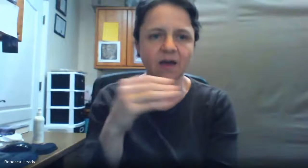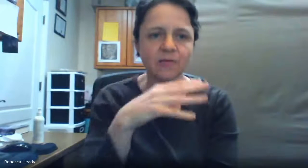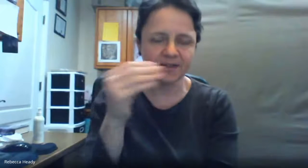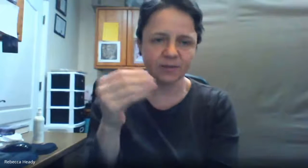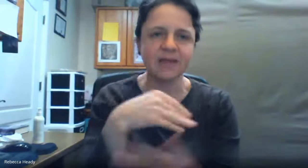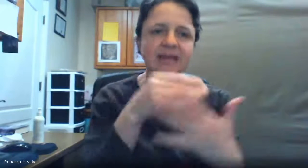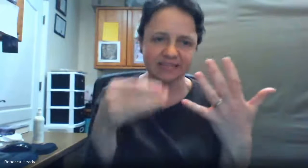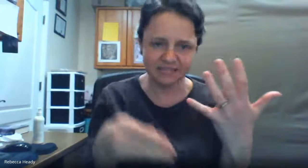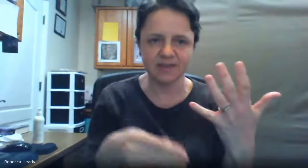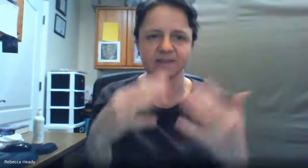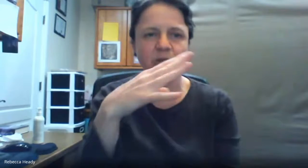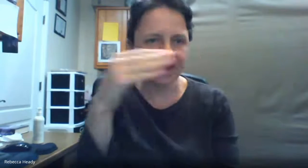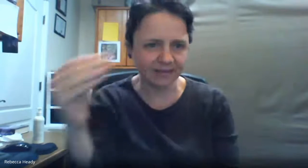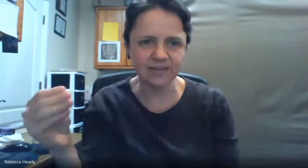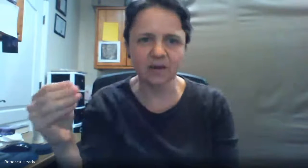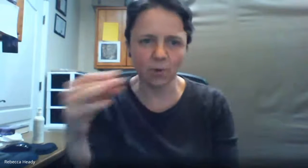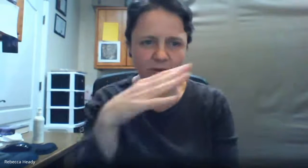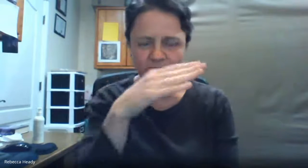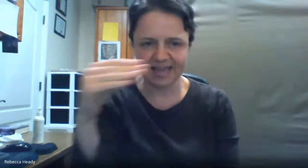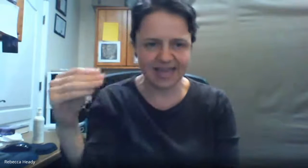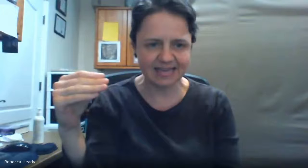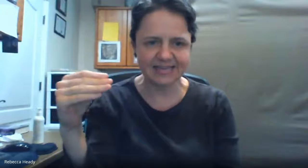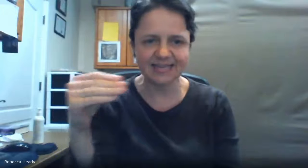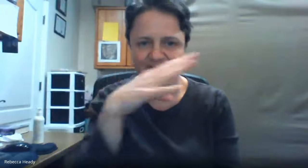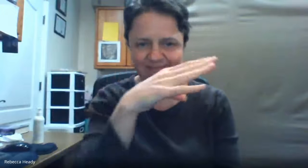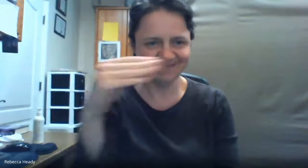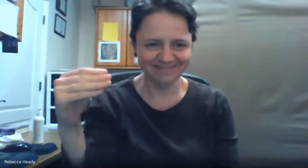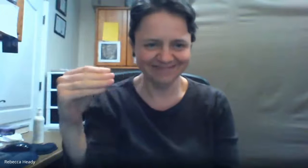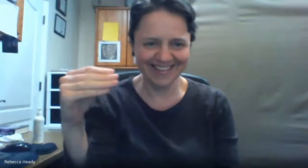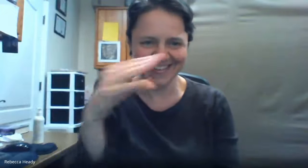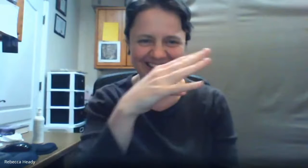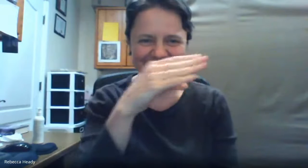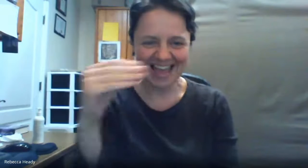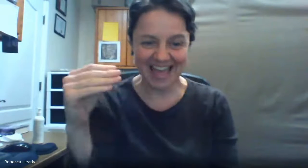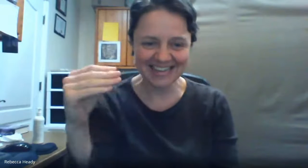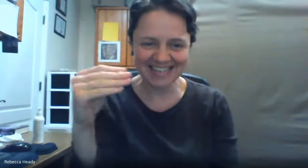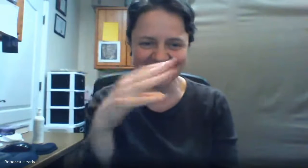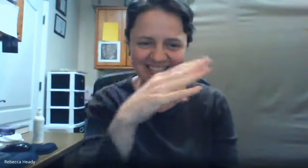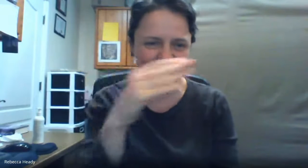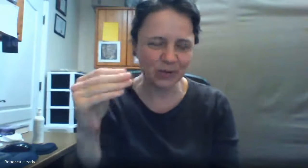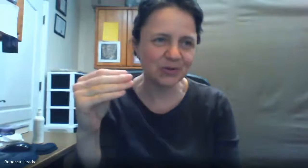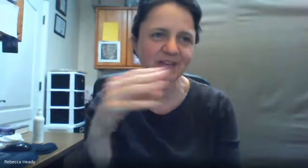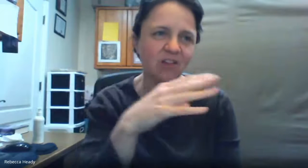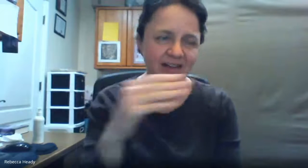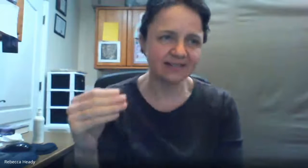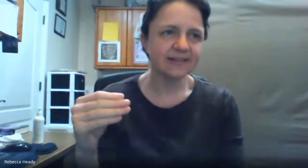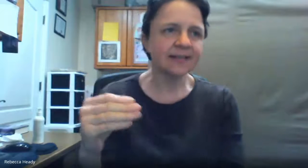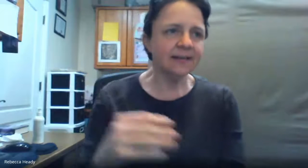other things, I'm making lists of things. So and is kind of one of those handy, handy signs to know. You use it a lot.